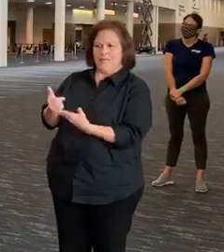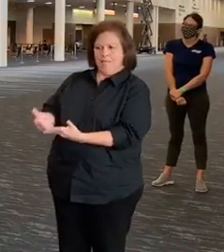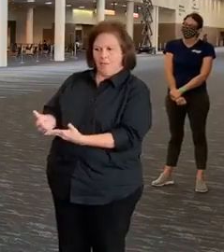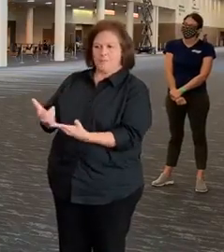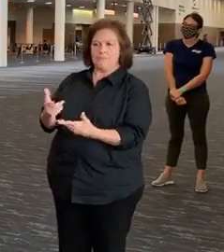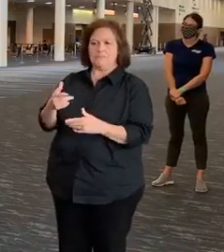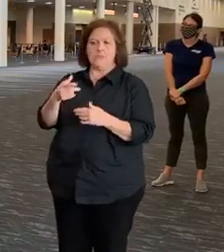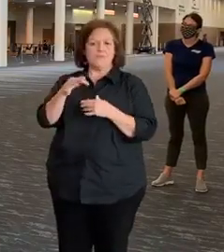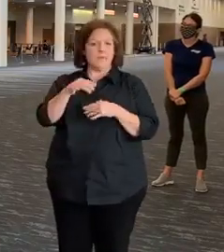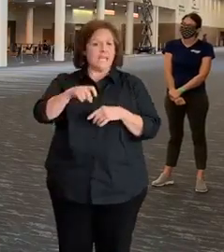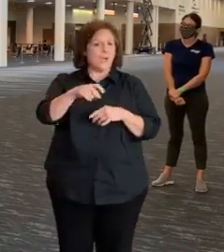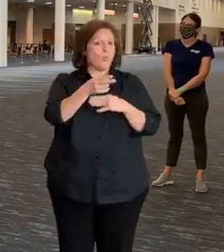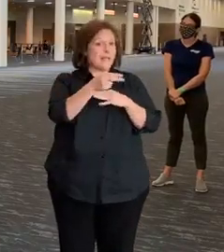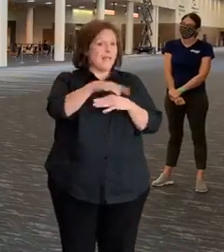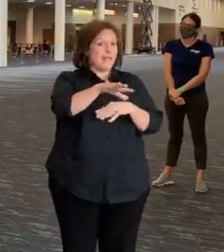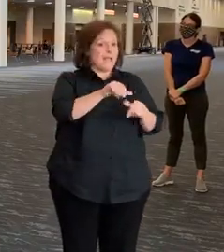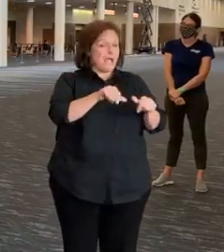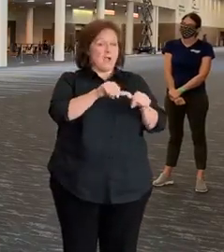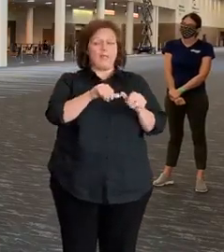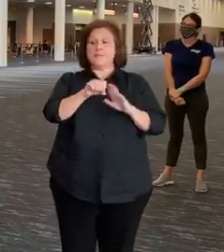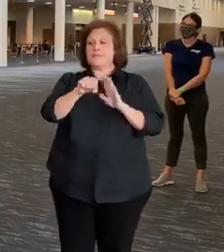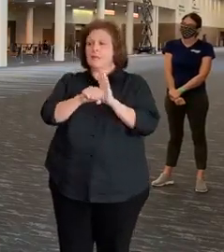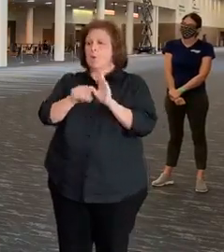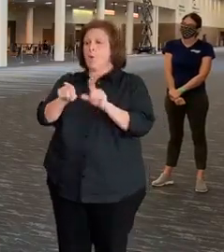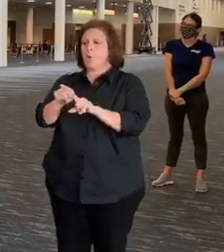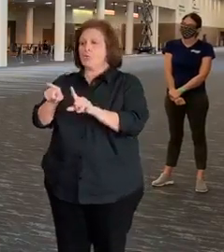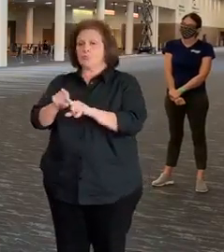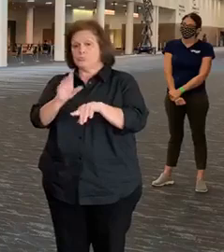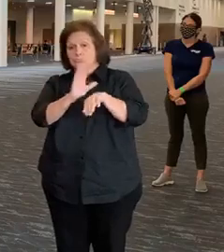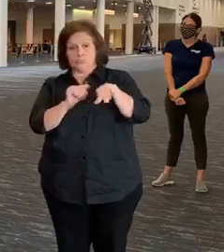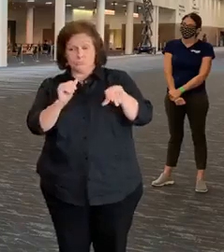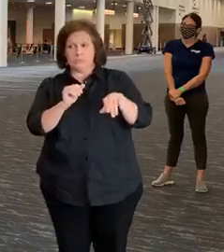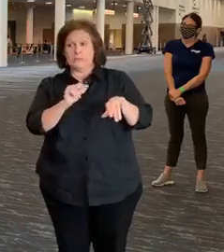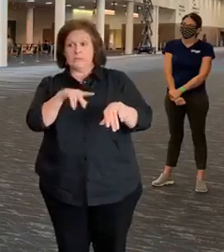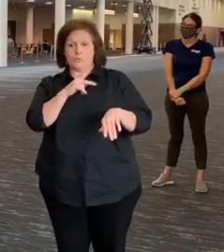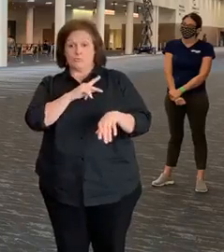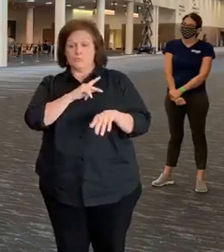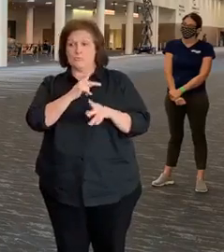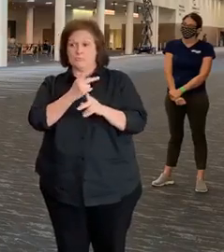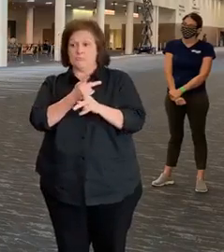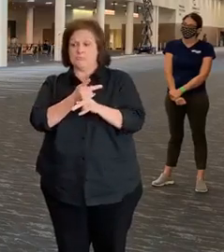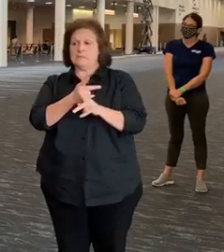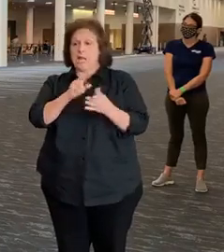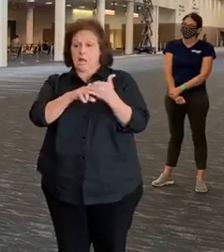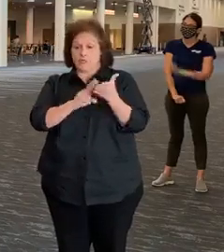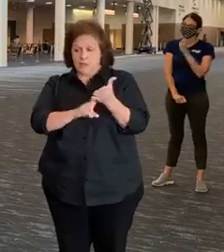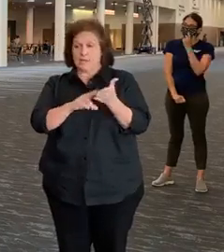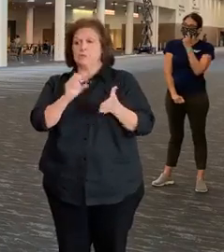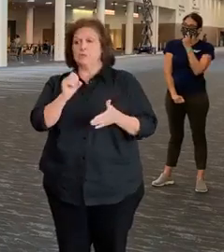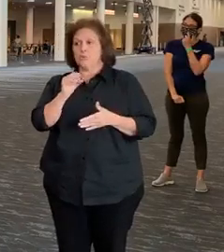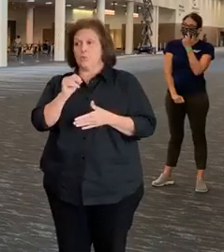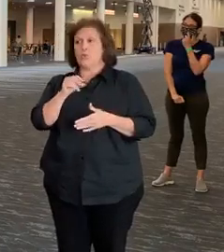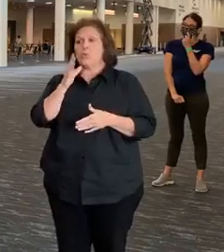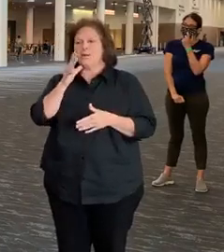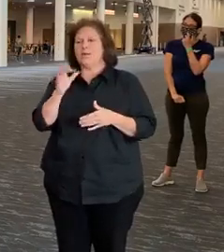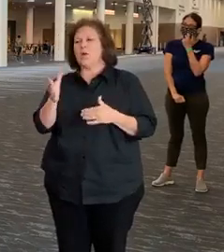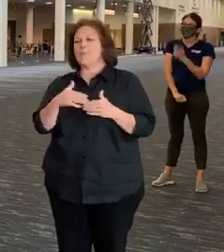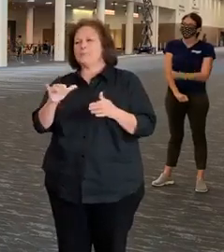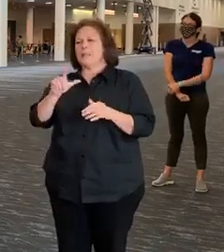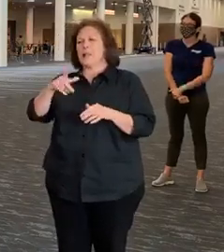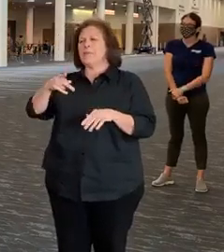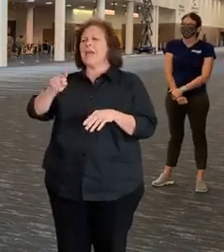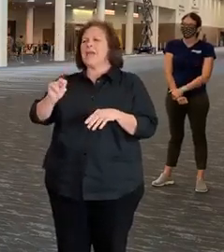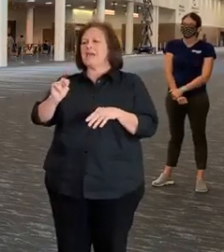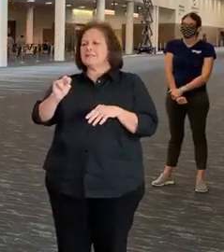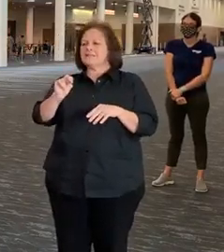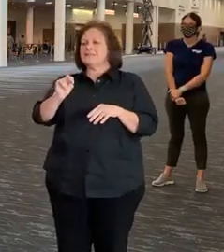hotels. Also, the state has activated their personal attendant contract, so they will have some actually just more like